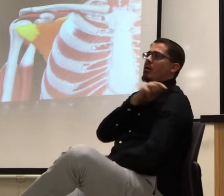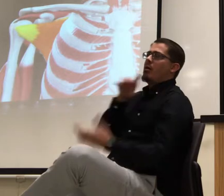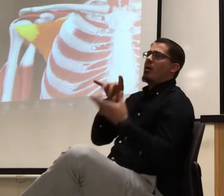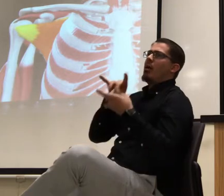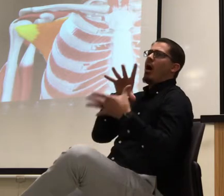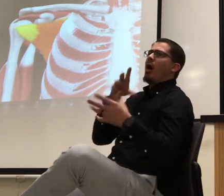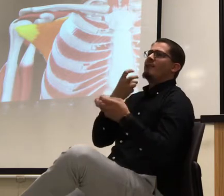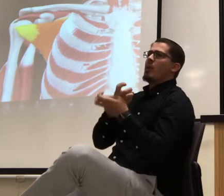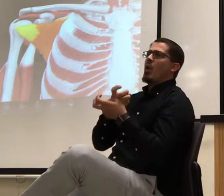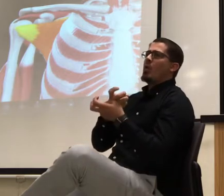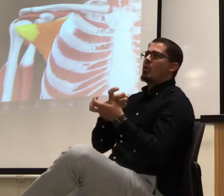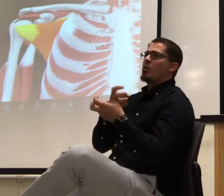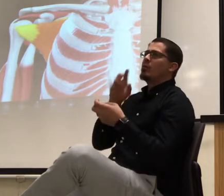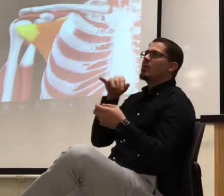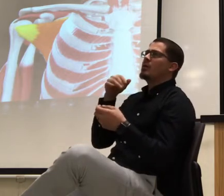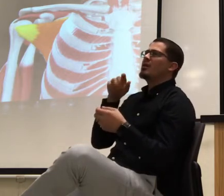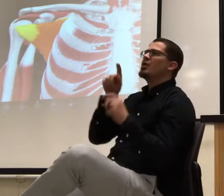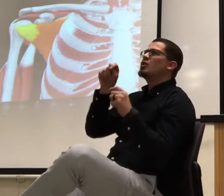you. Yeah, no problem.